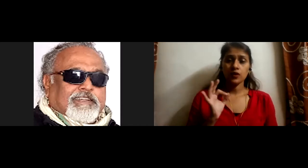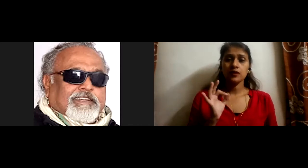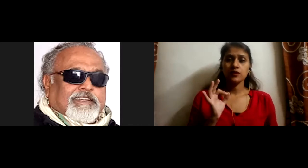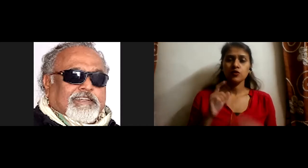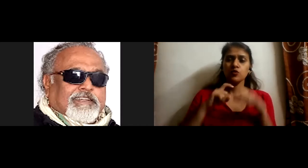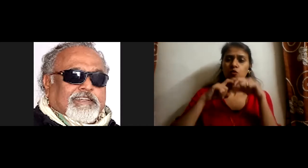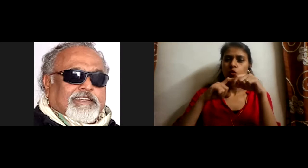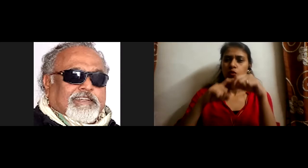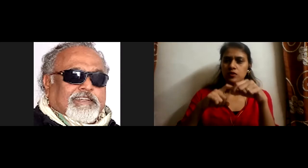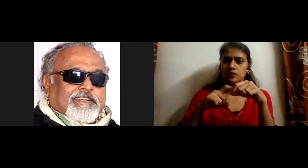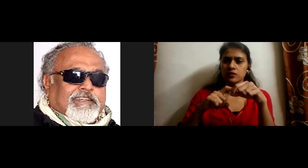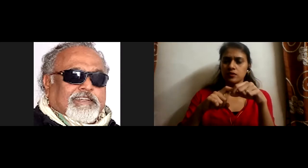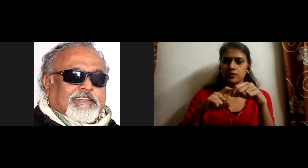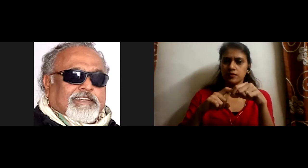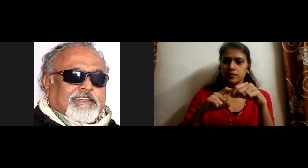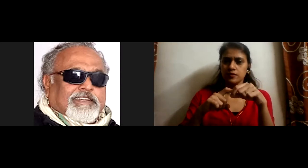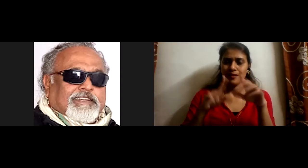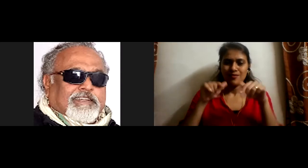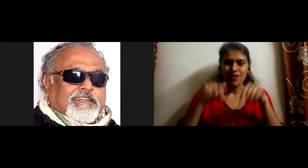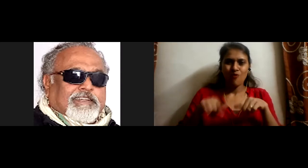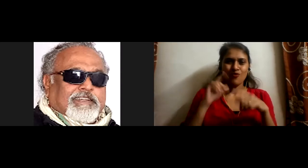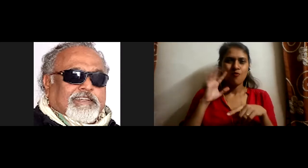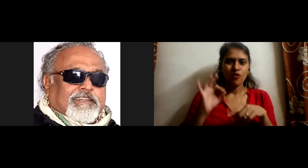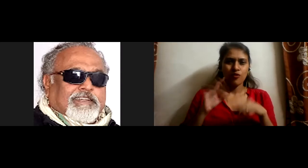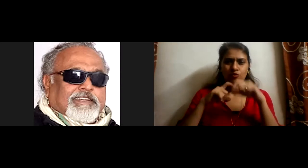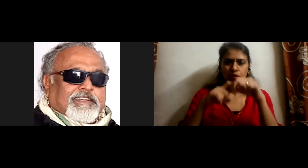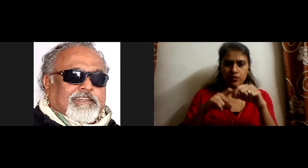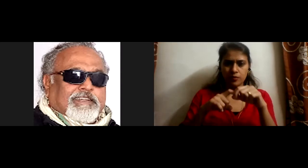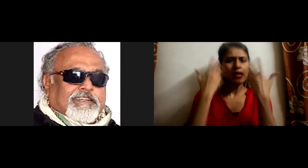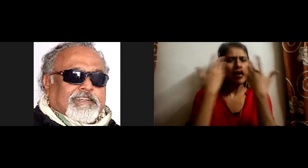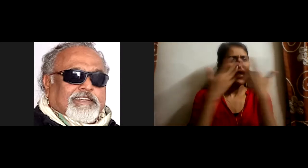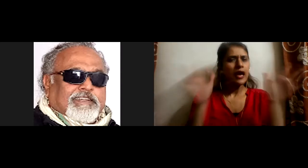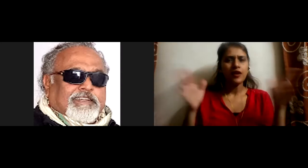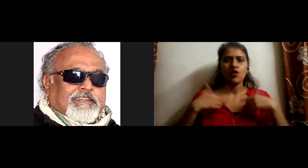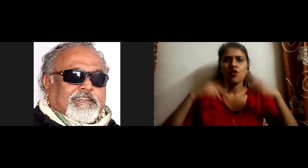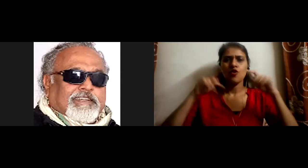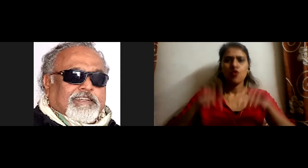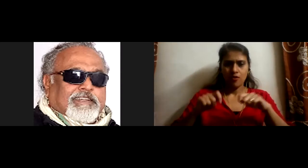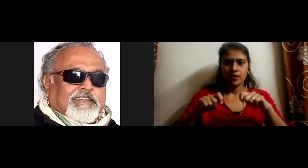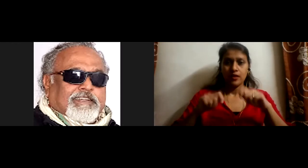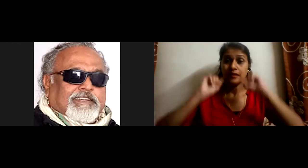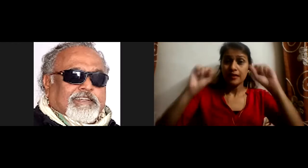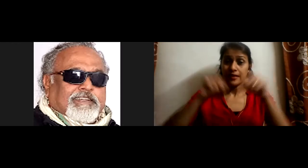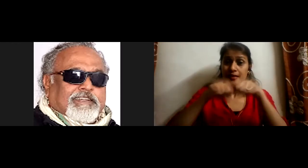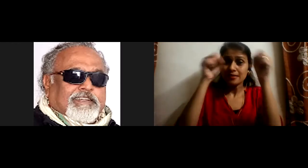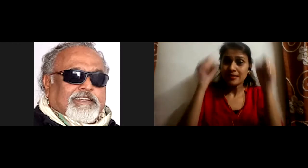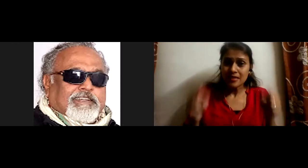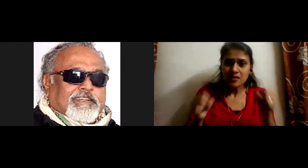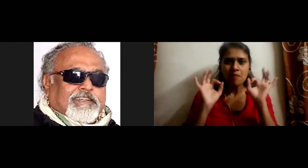is, currently, none of the courts currently have any system in place for this